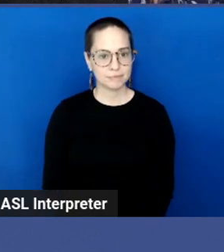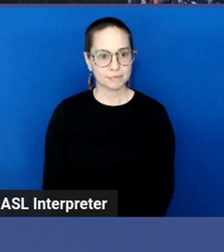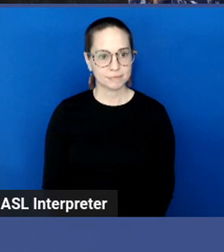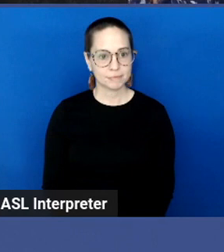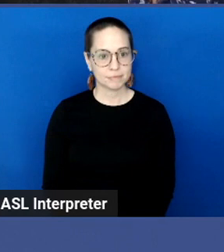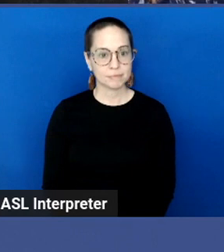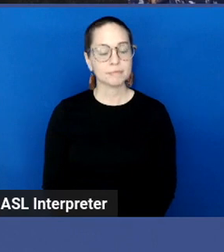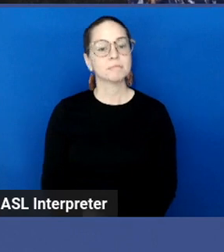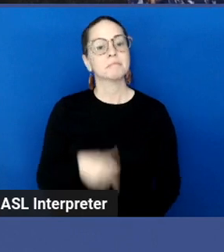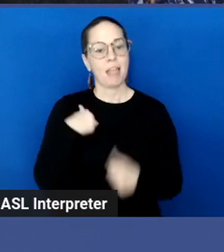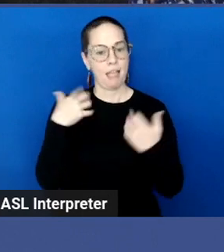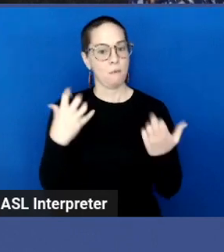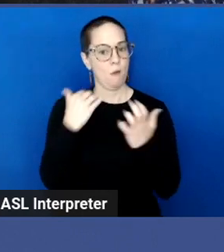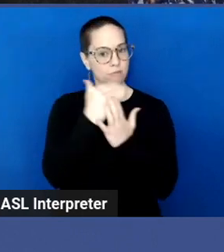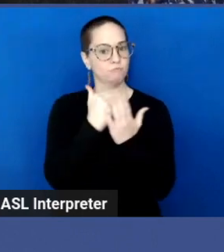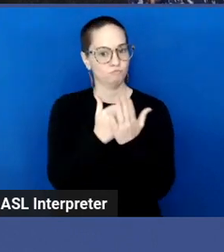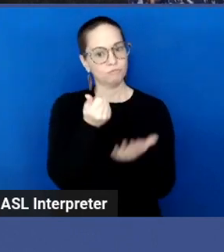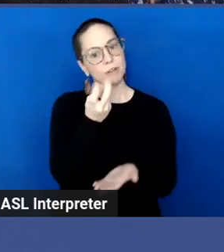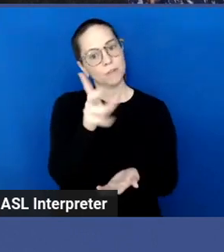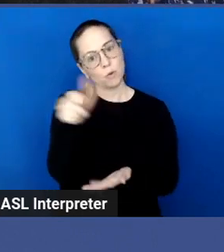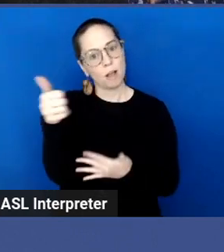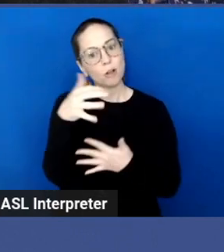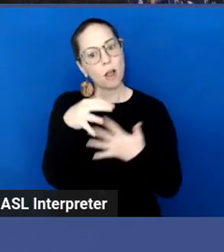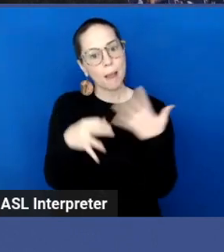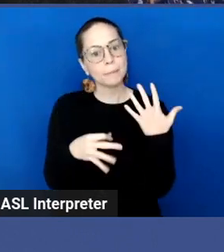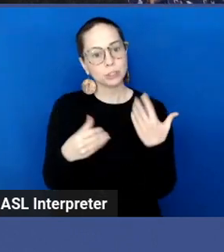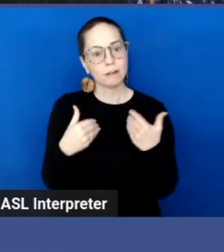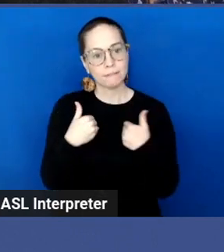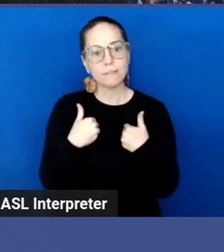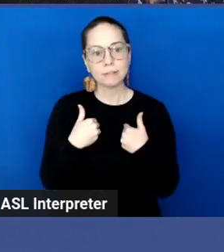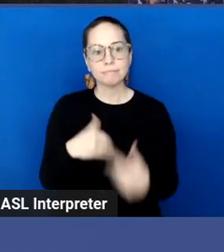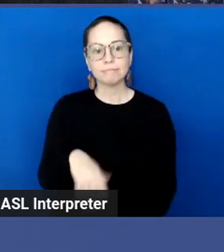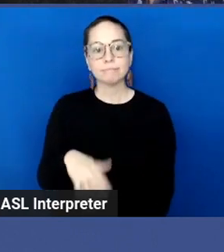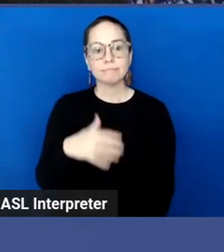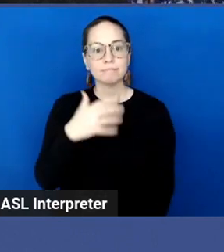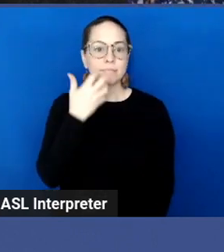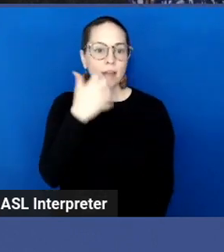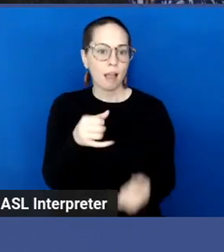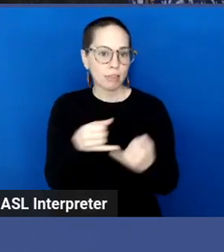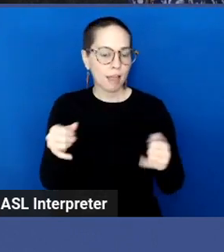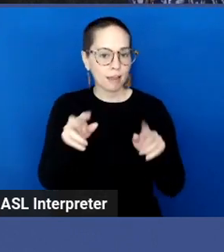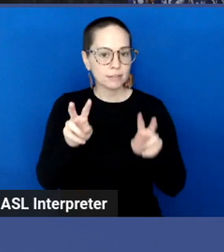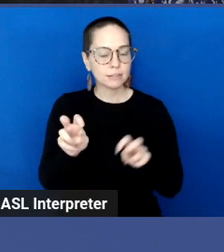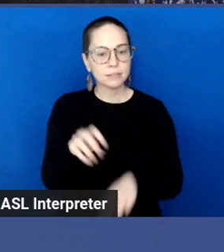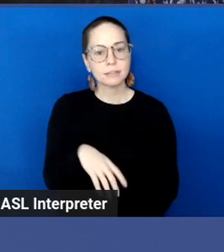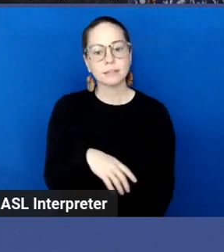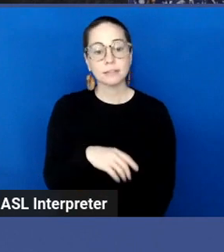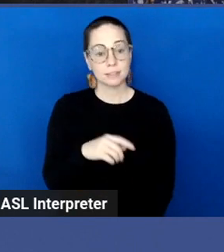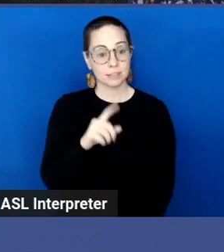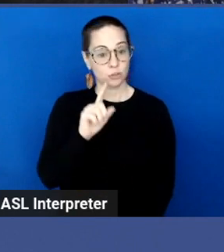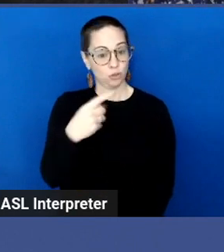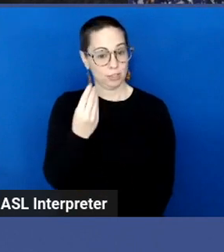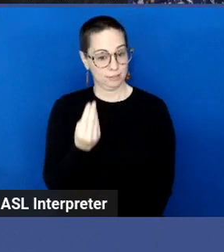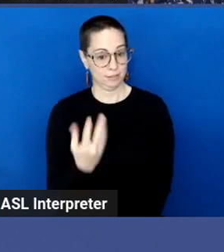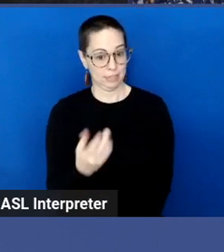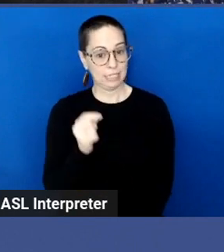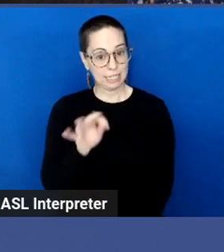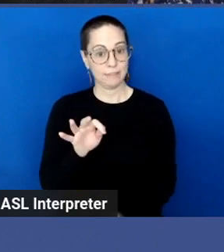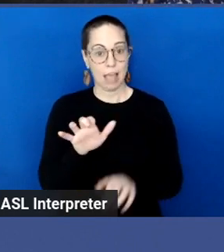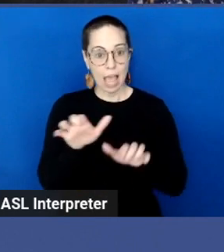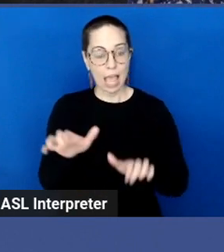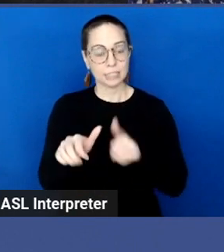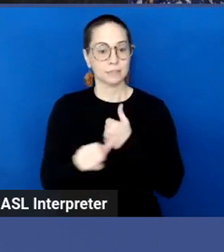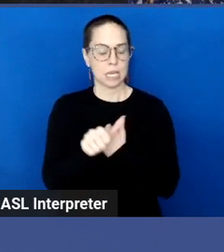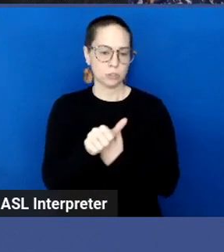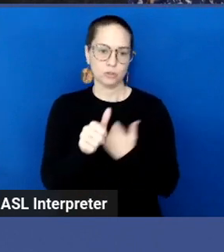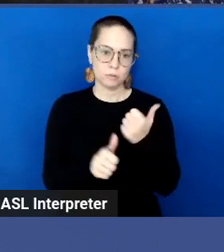So I wanted to list a couple of the other options that there are. There are hotlines available. Just a disclaimer, if you're in active danger, most hotlines